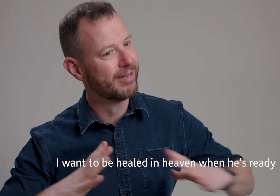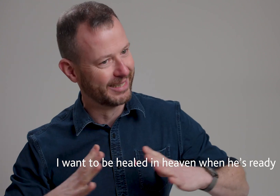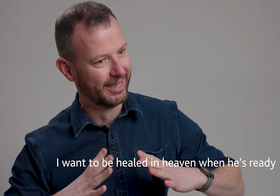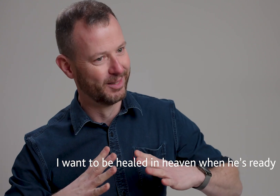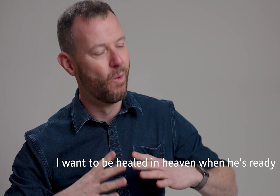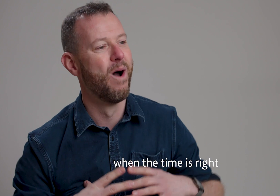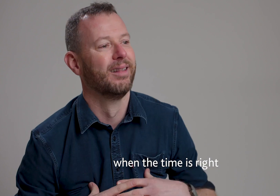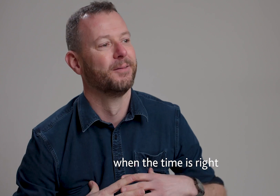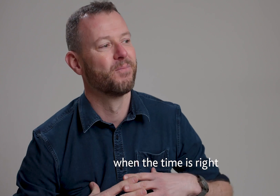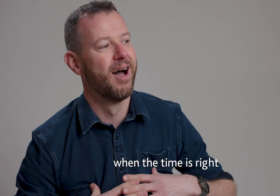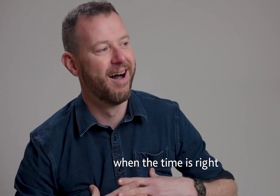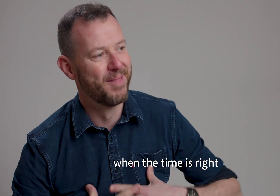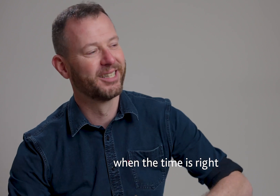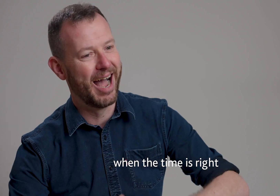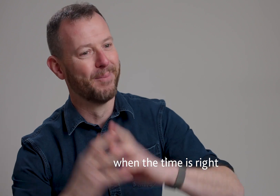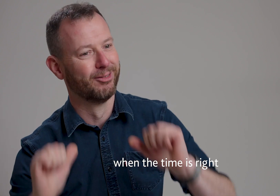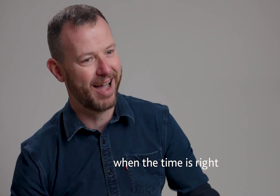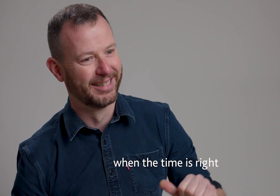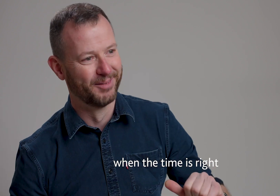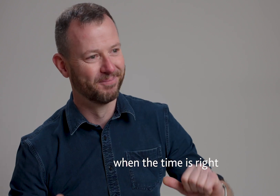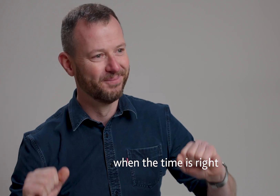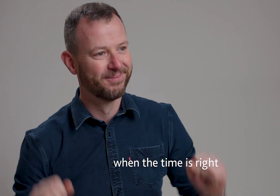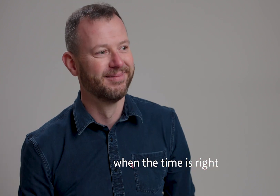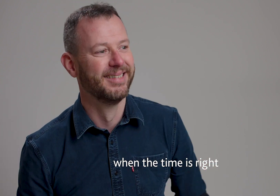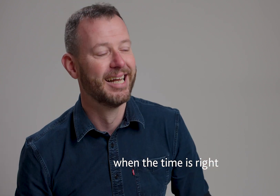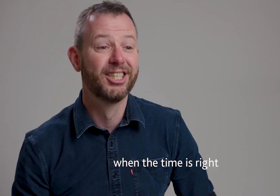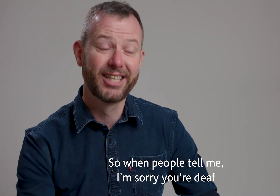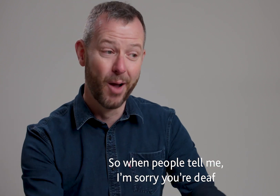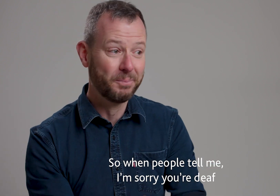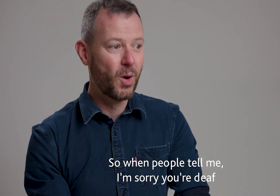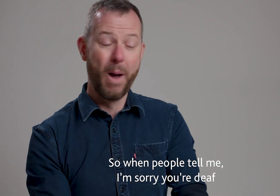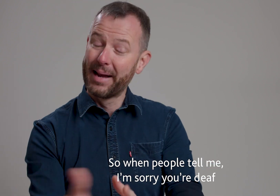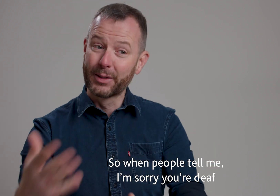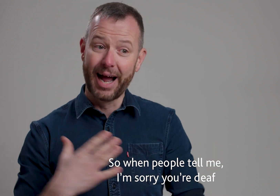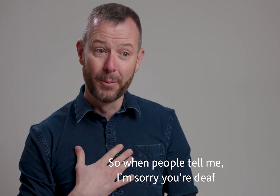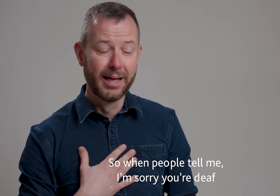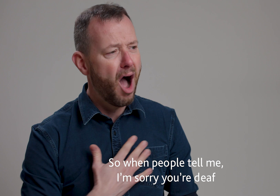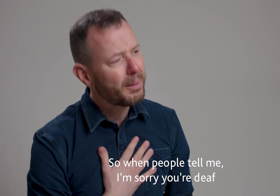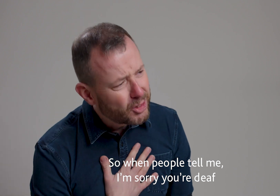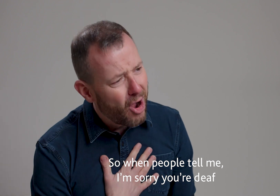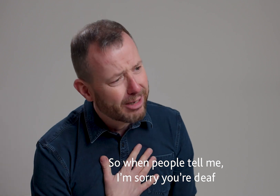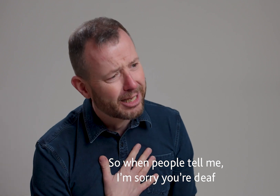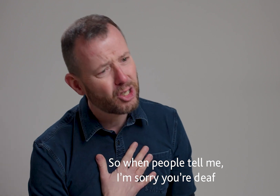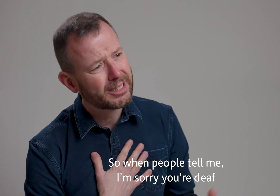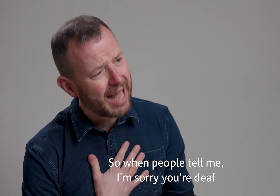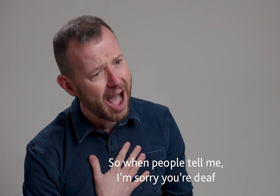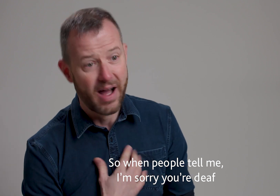ready, when the time is right. So, when people tell me, "I'm sorry, you're deaf," I